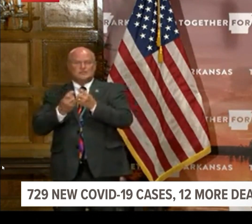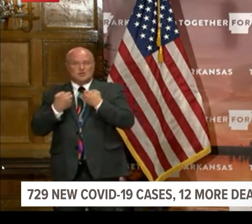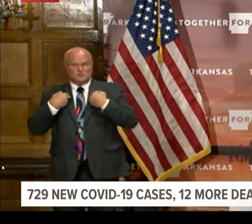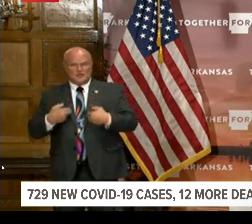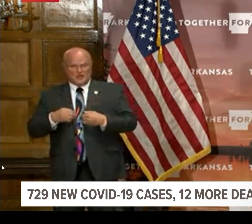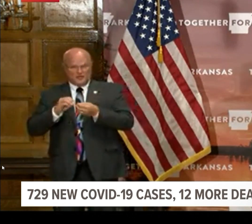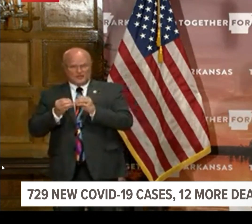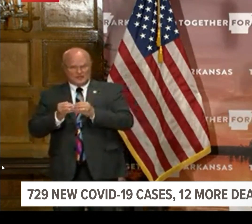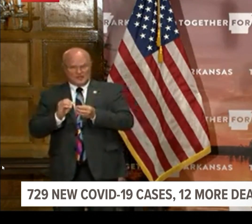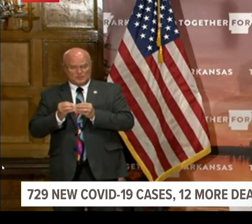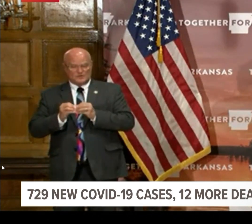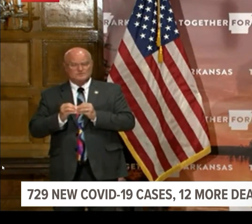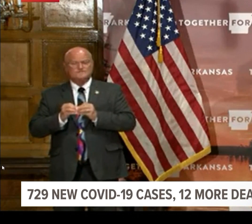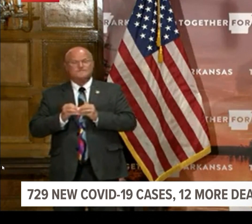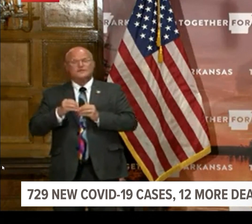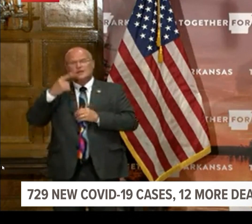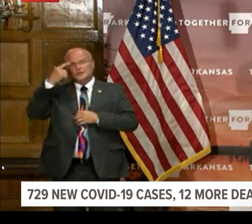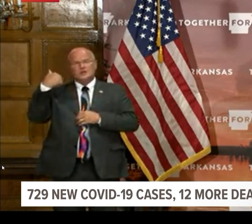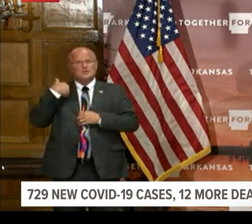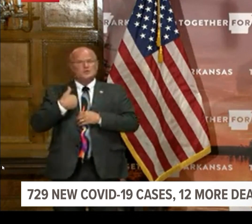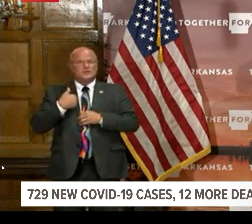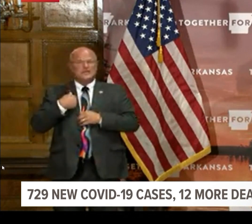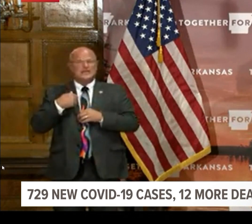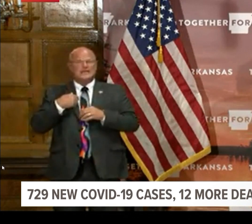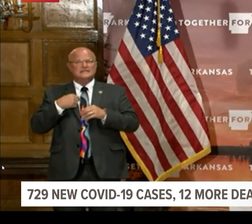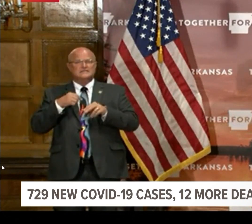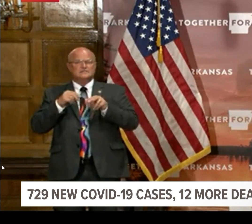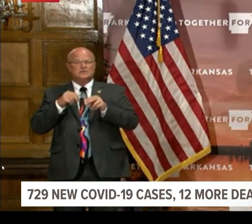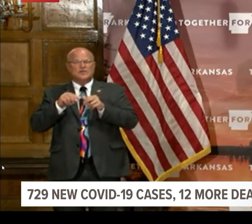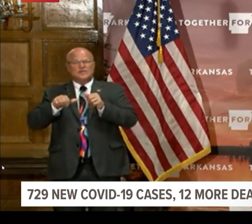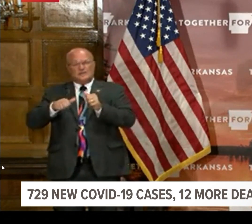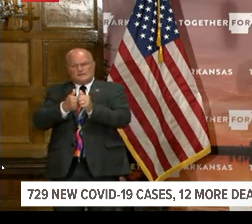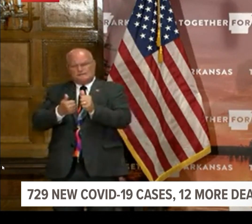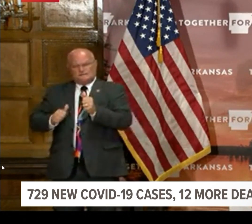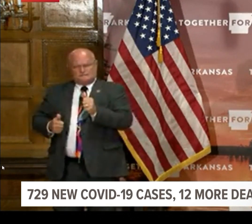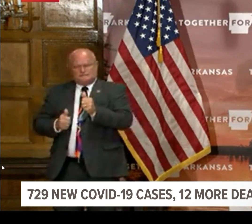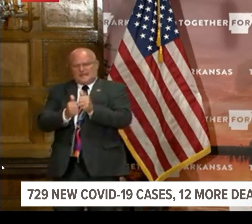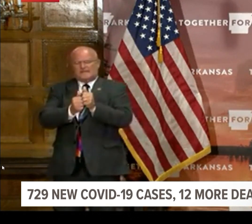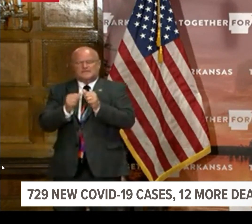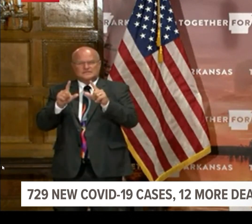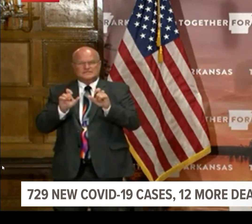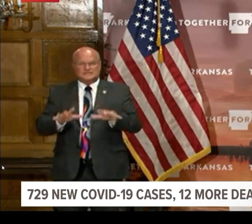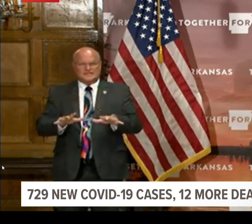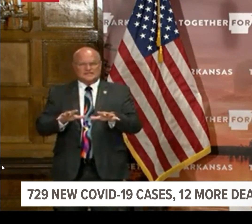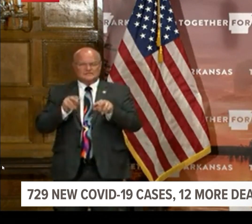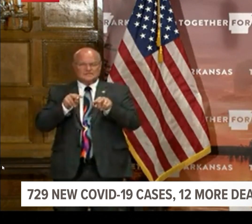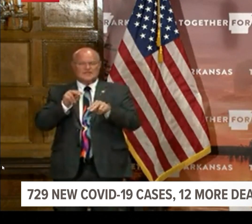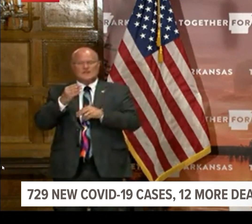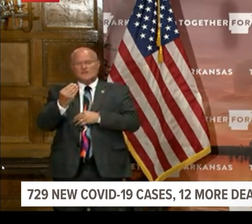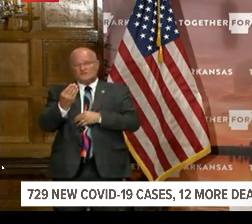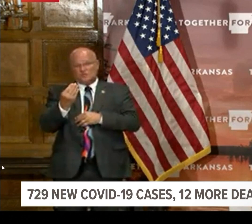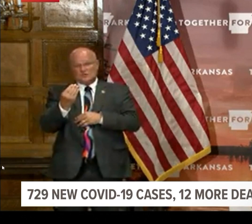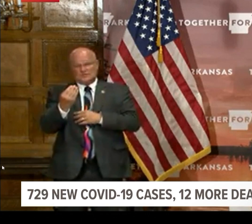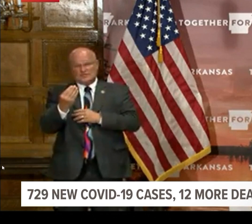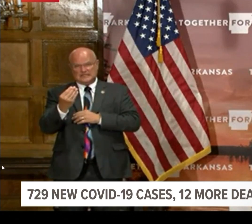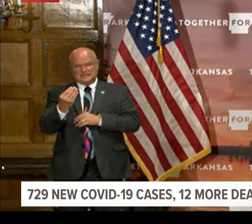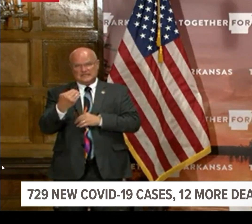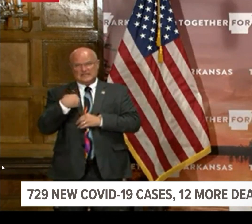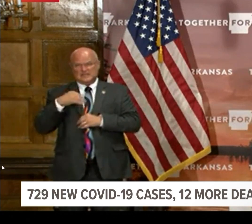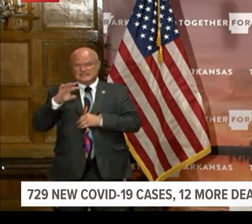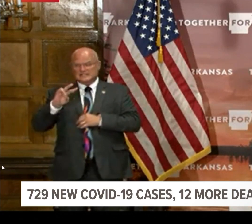Health number at the end of the day, because we understand that there are backfill tests. Yeah. Looking specifically at the 14th, there